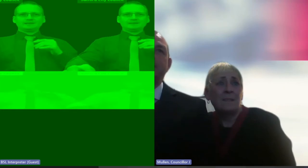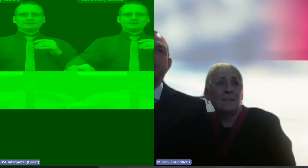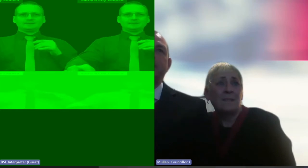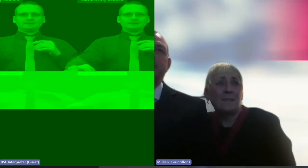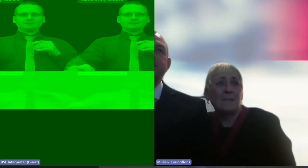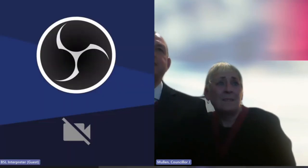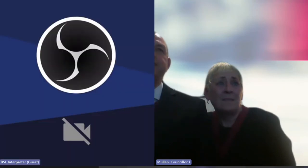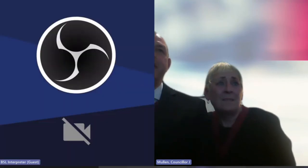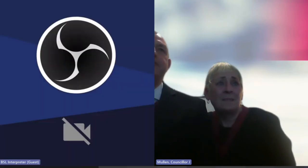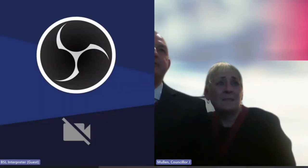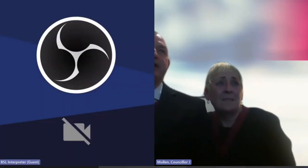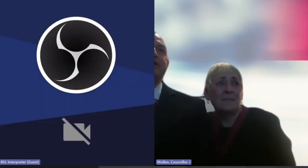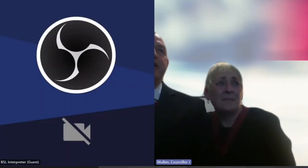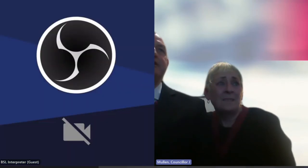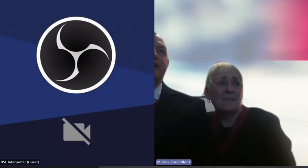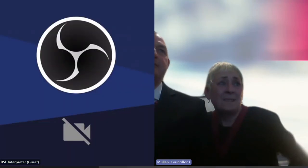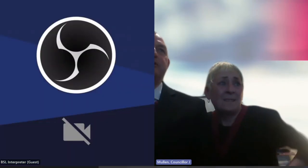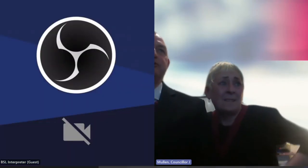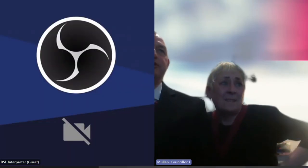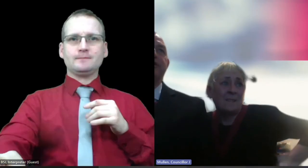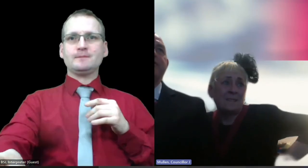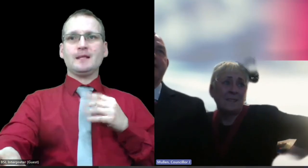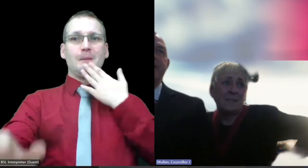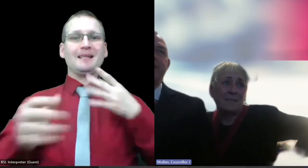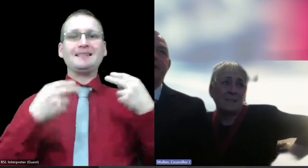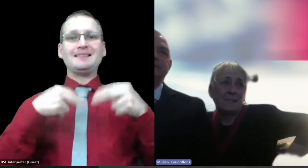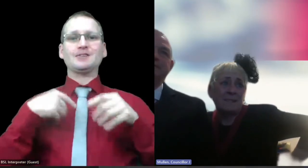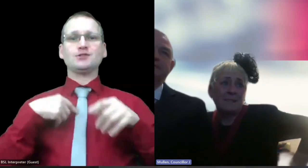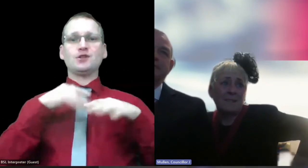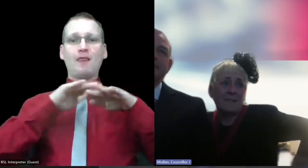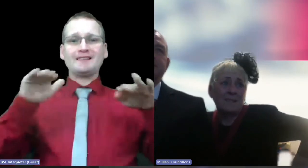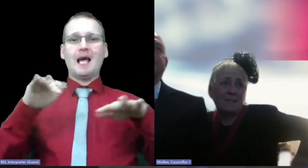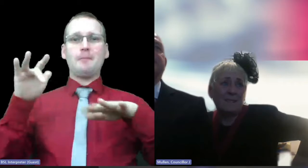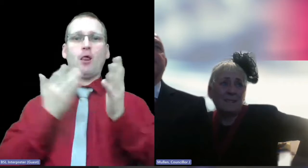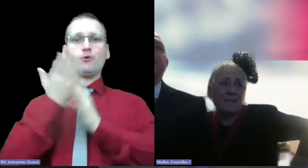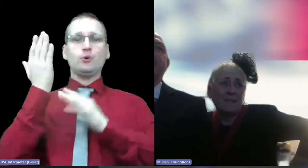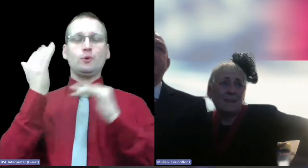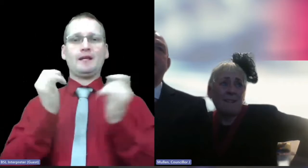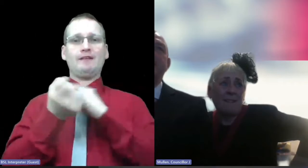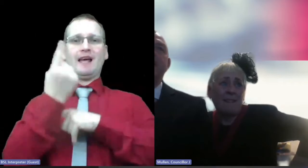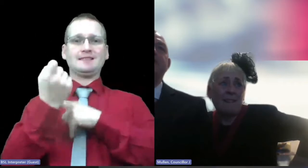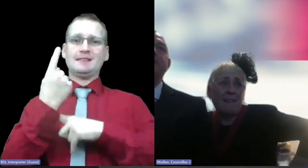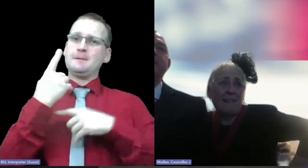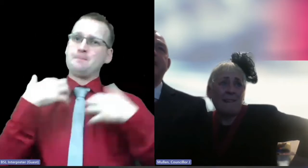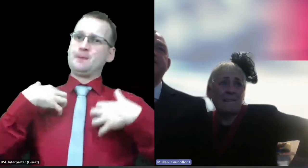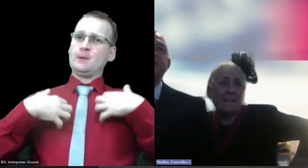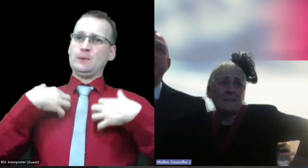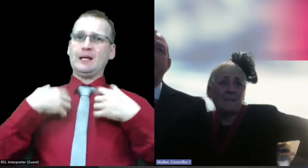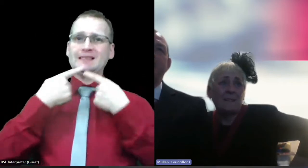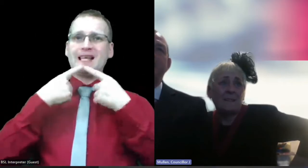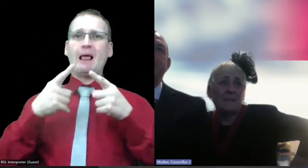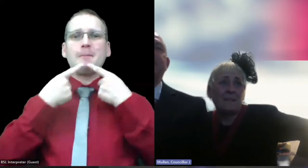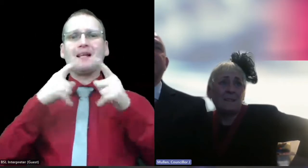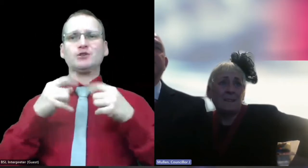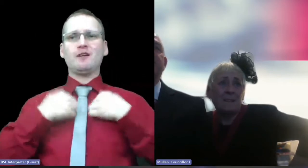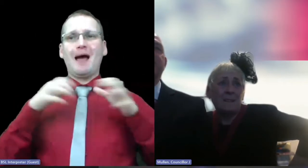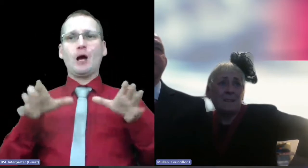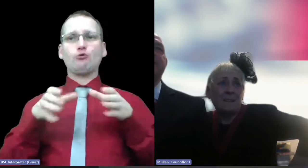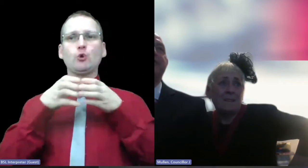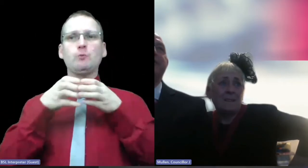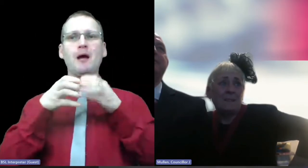warning. Please refrain from dancing on the table during the ceremony. And I can't get away from the mention of my lot,